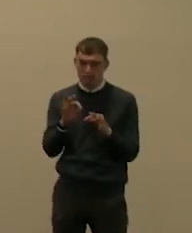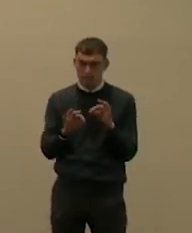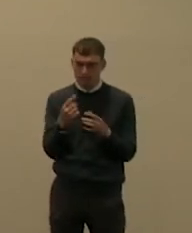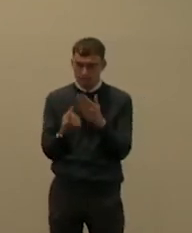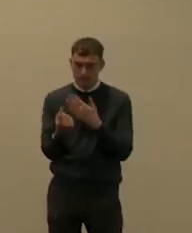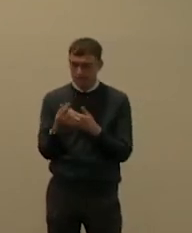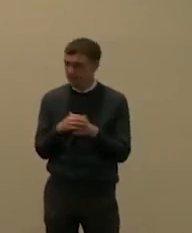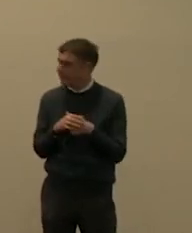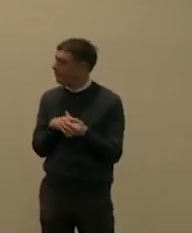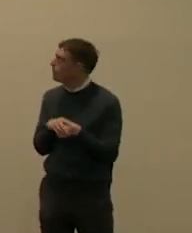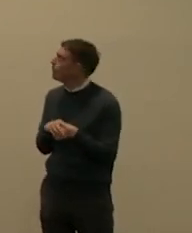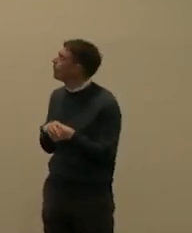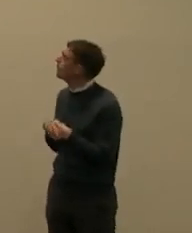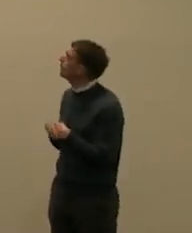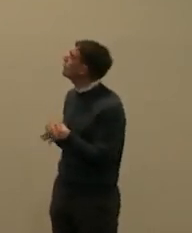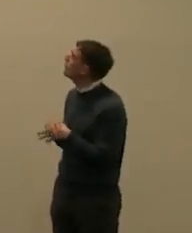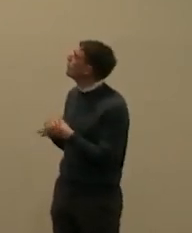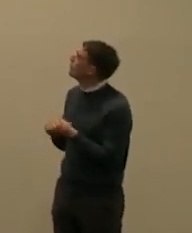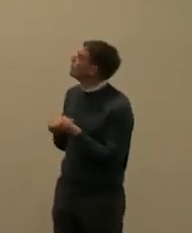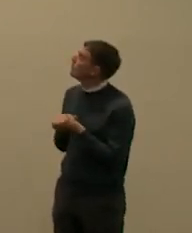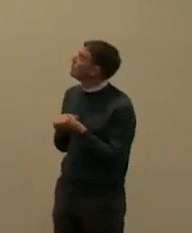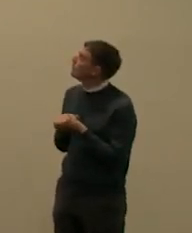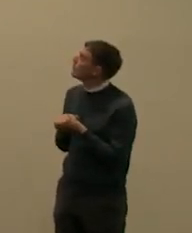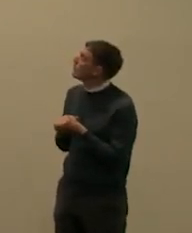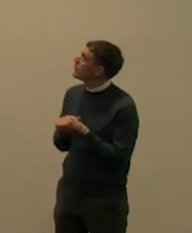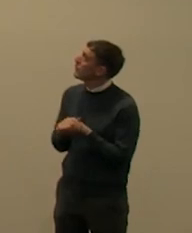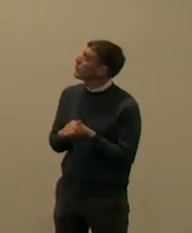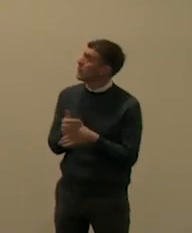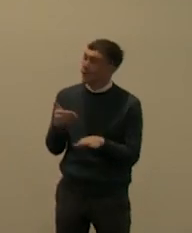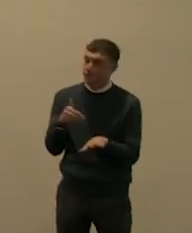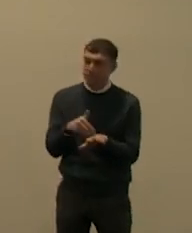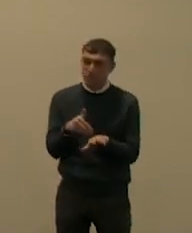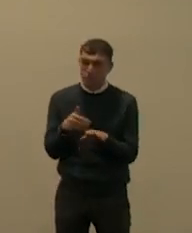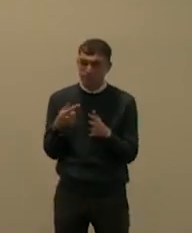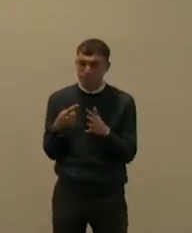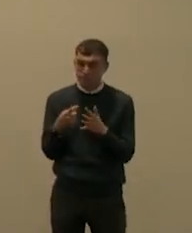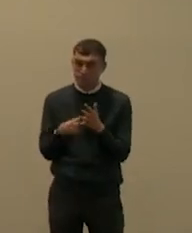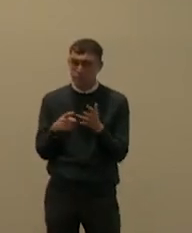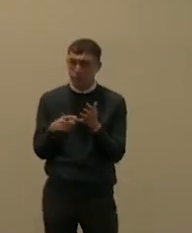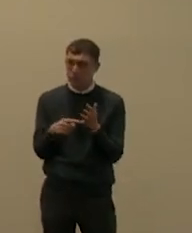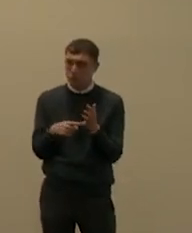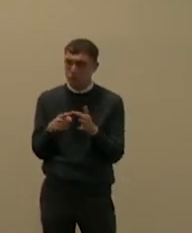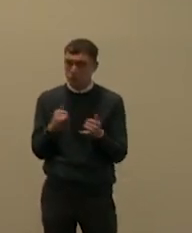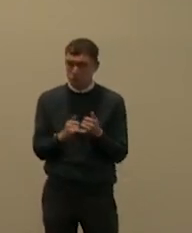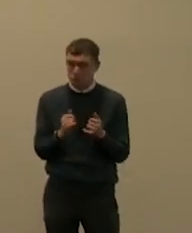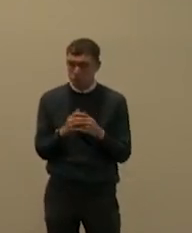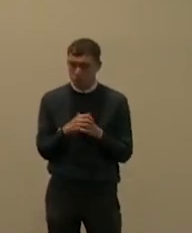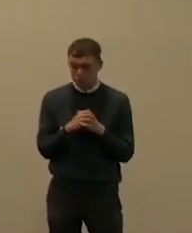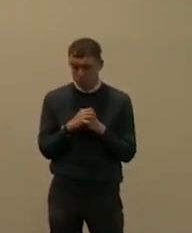what you want. Okay, so effective routes. So here you have the